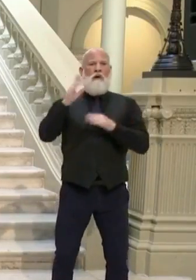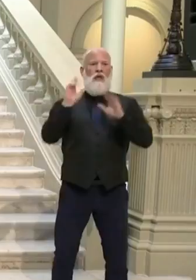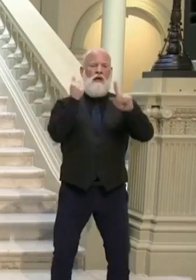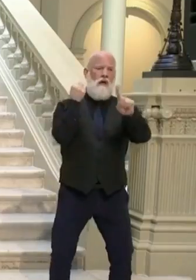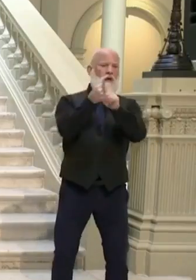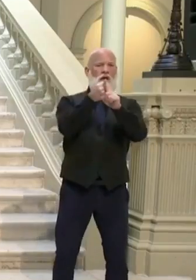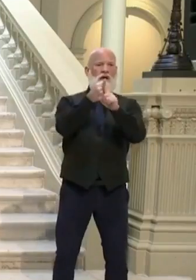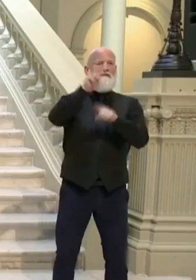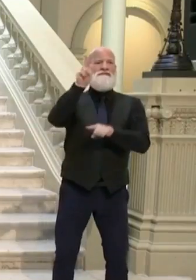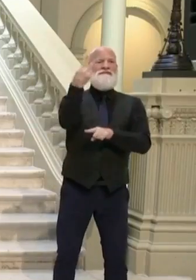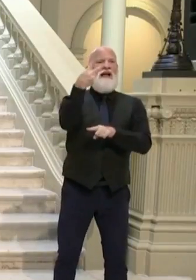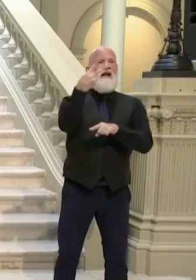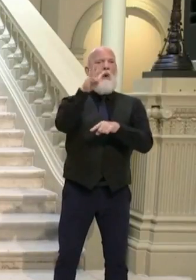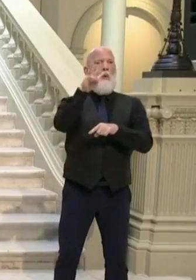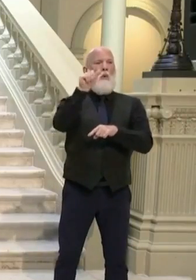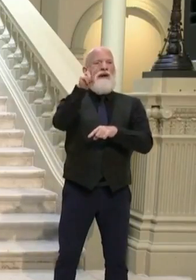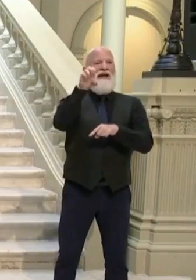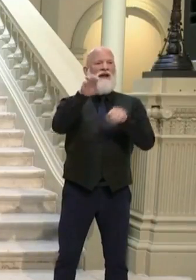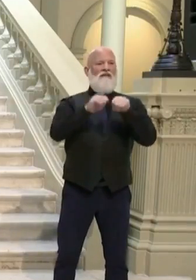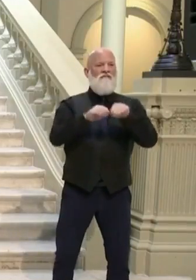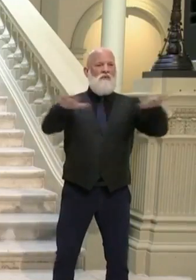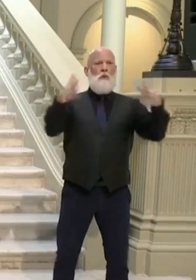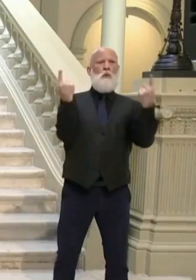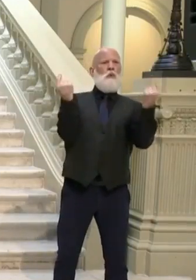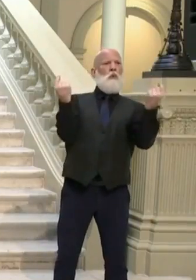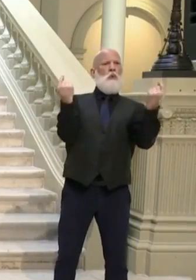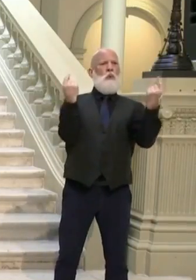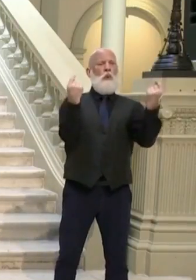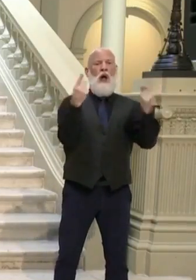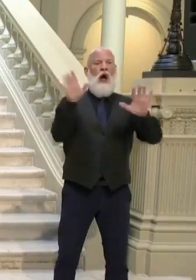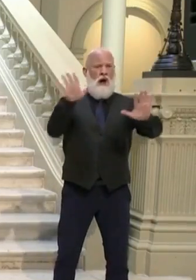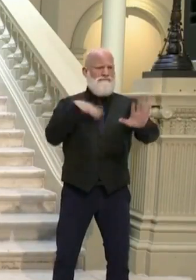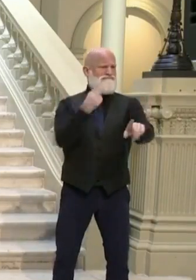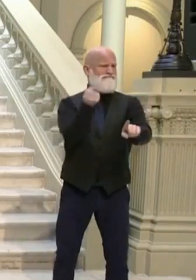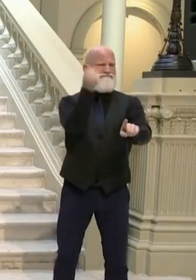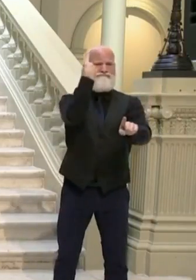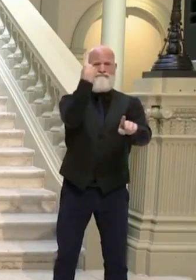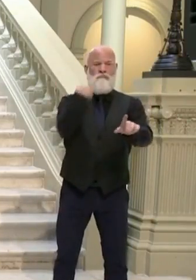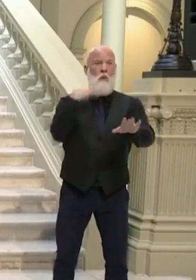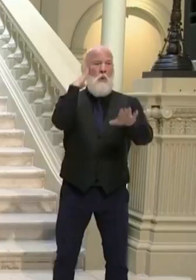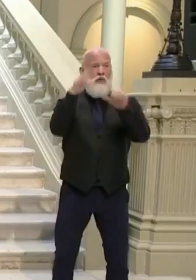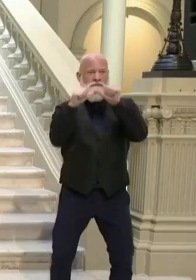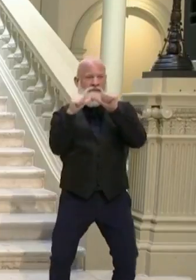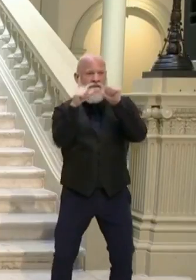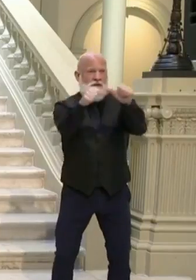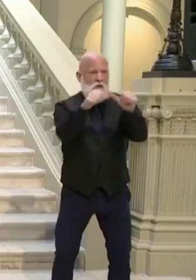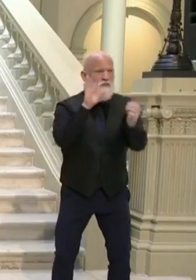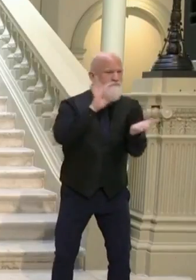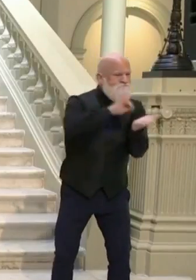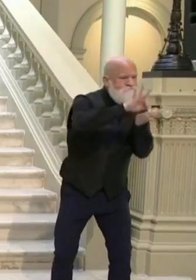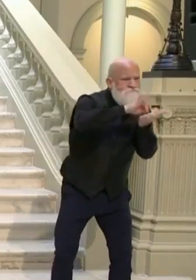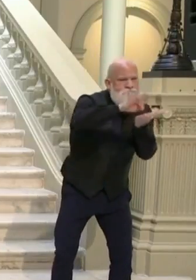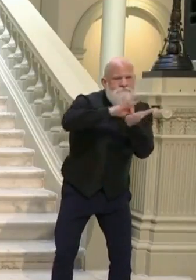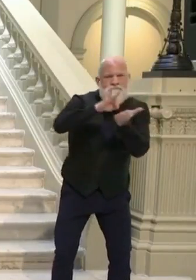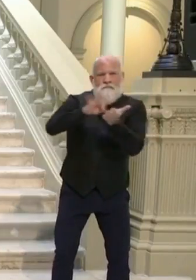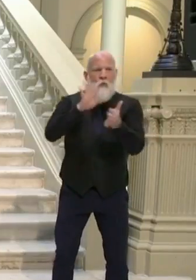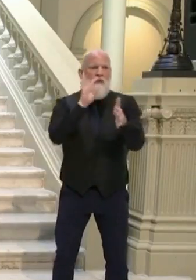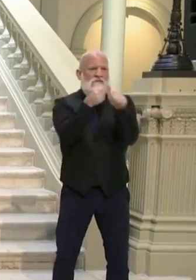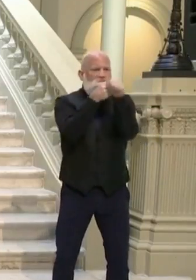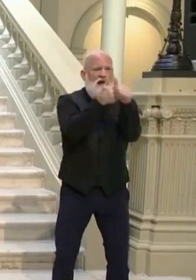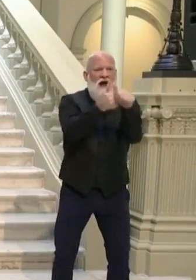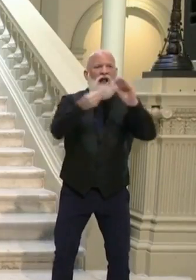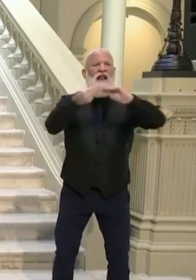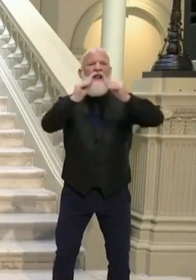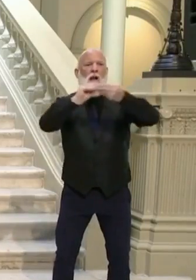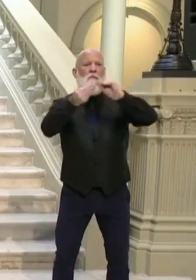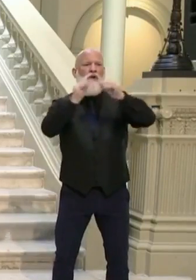300 square feet. Tables will also allow a maximum of 10 people. The ban on gatherings of more than 10 people remains in place. The governor says summer camps